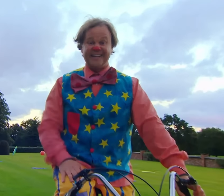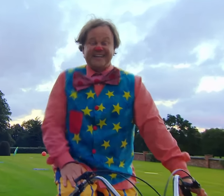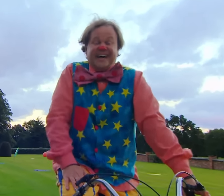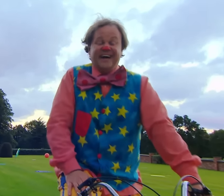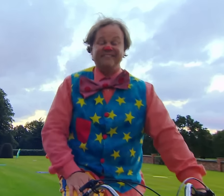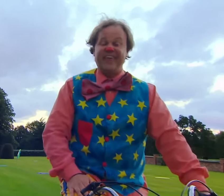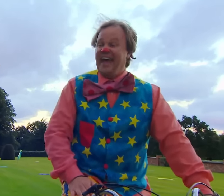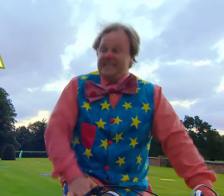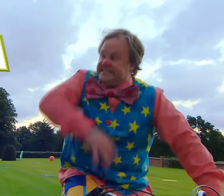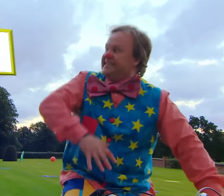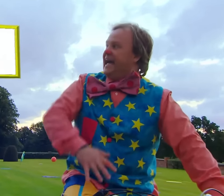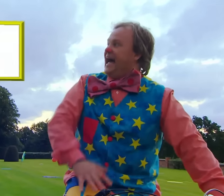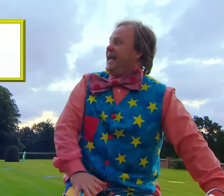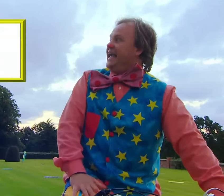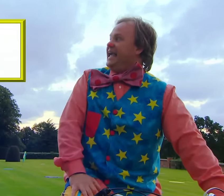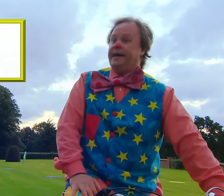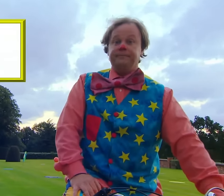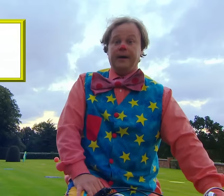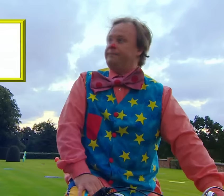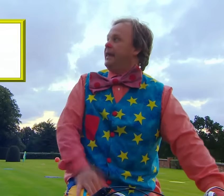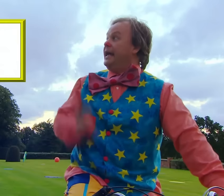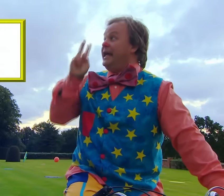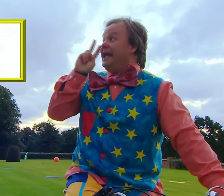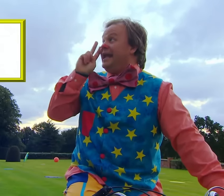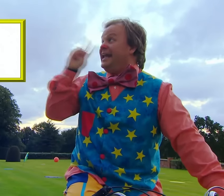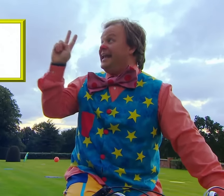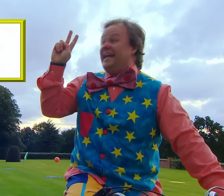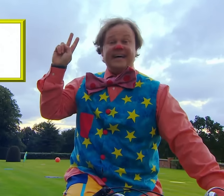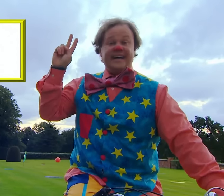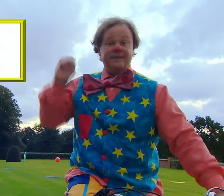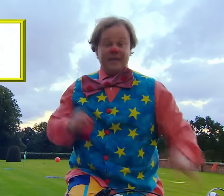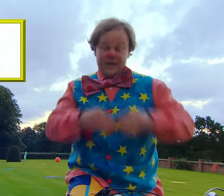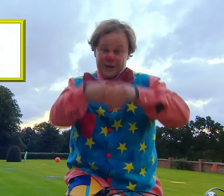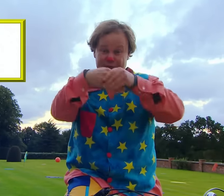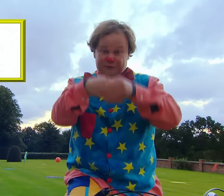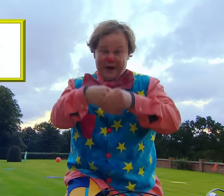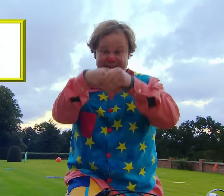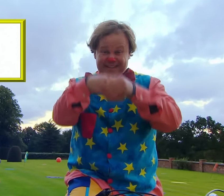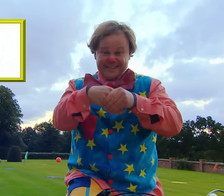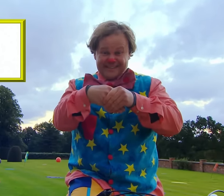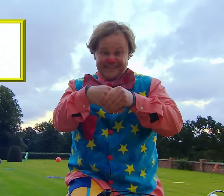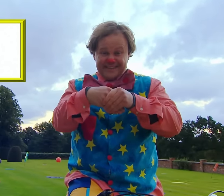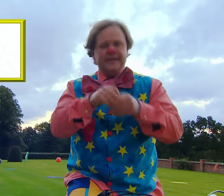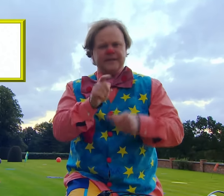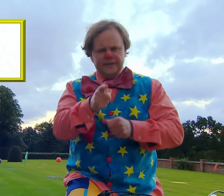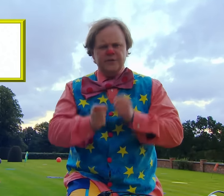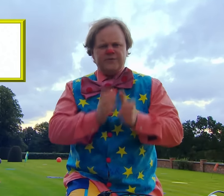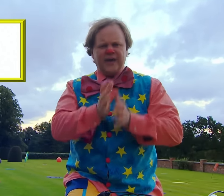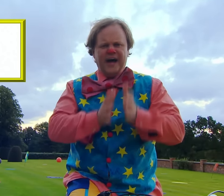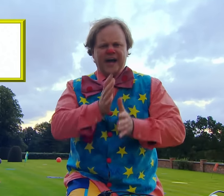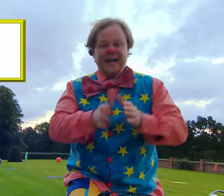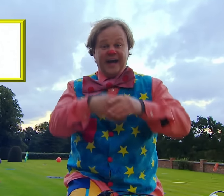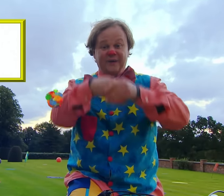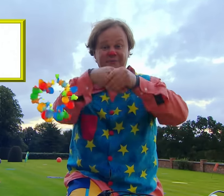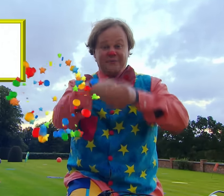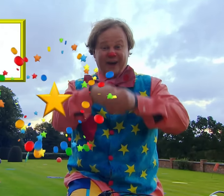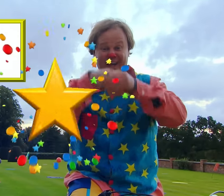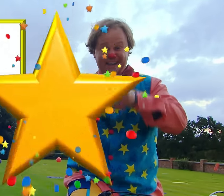Yes! Yay! Look! Friends! You sign